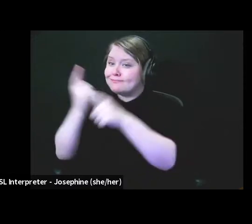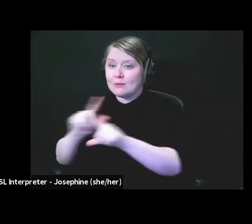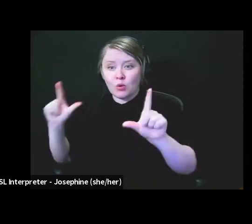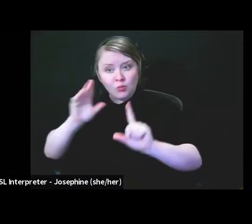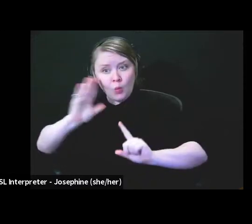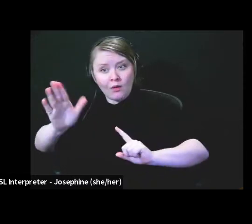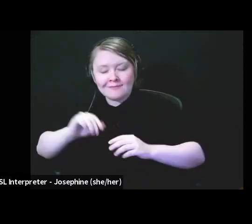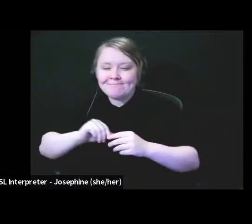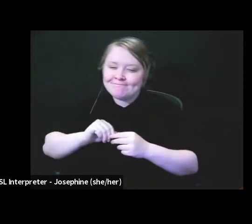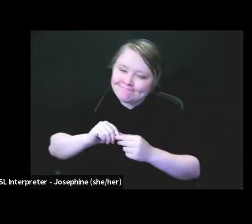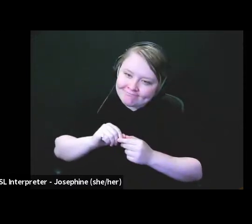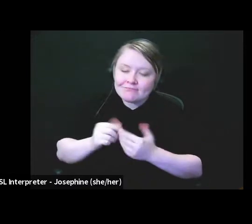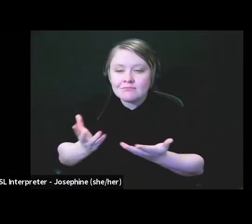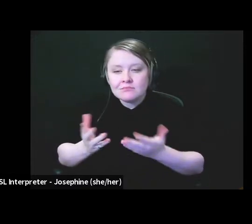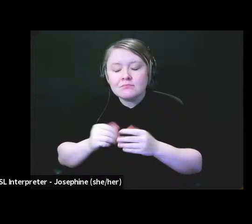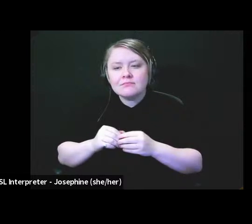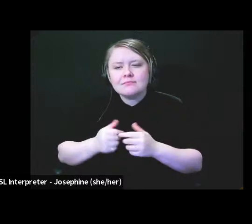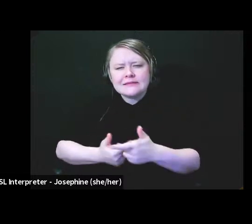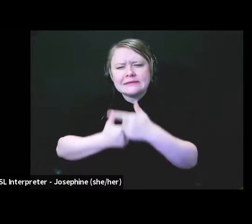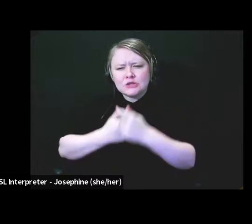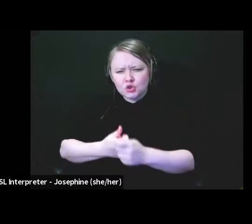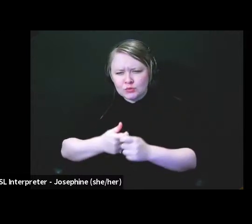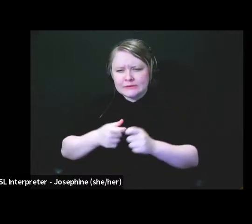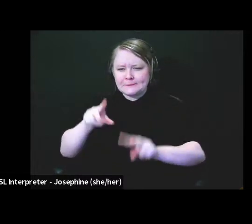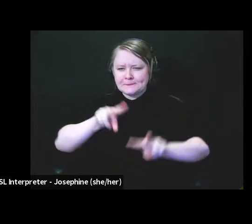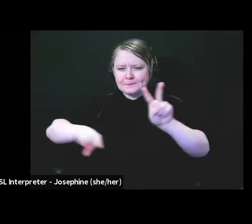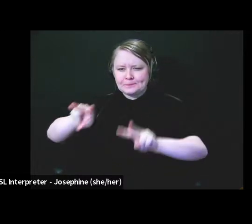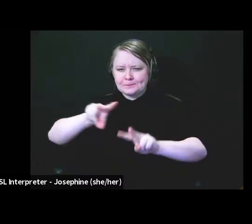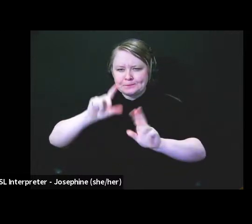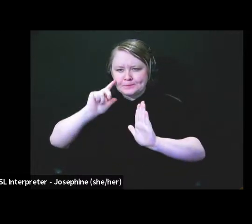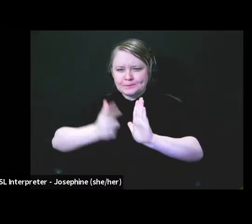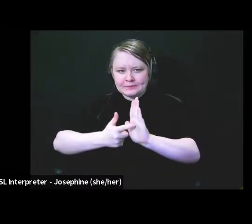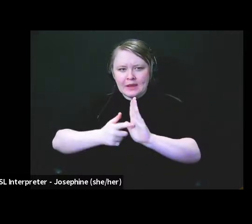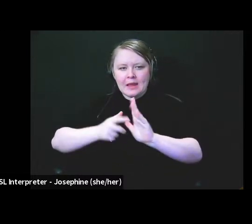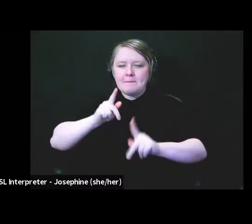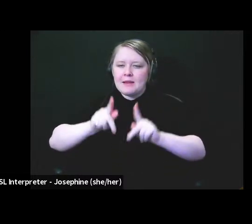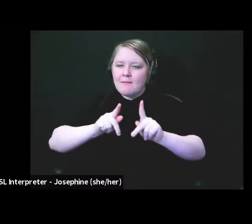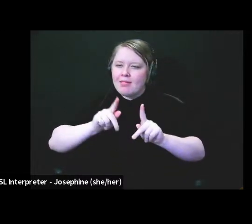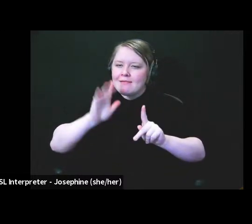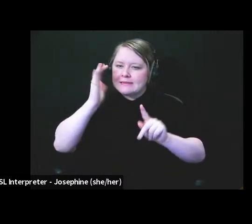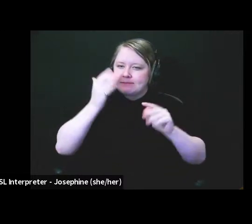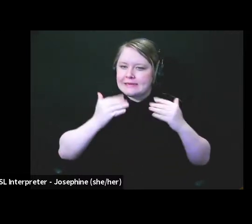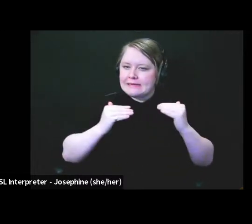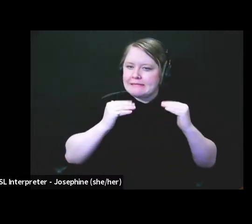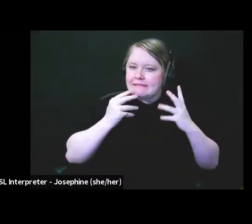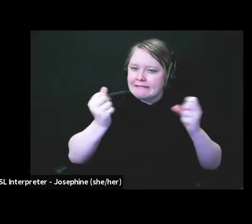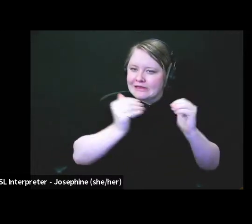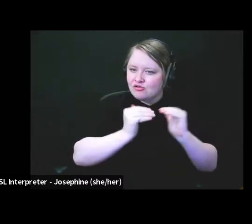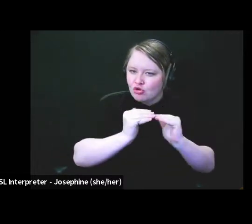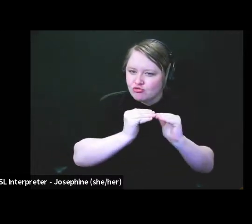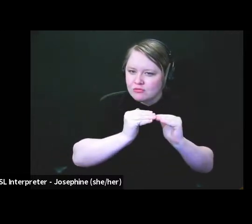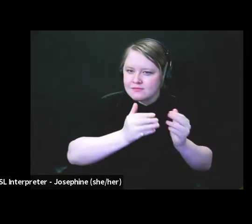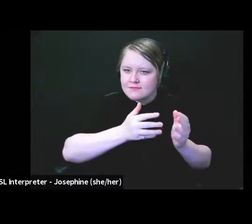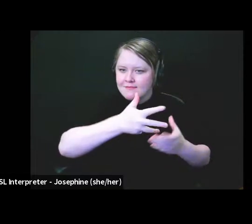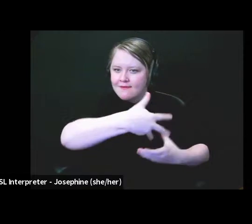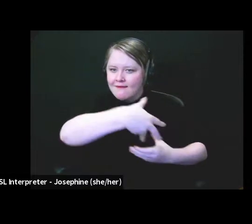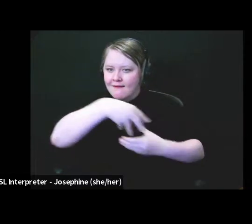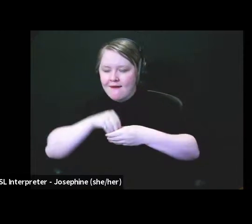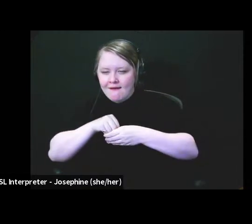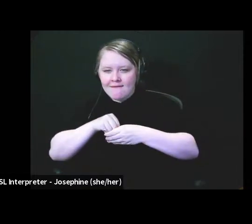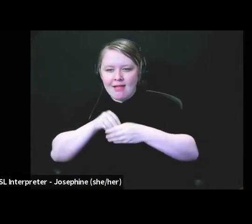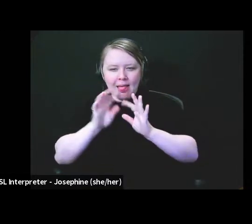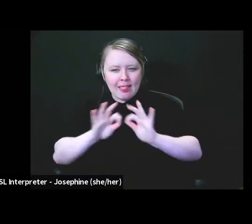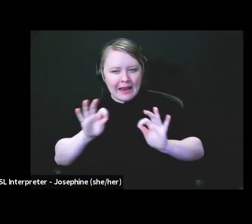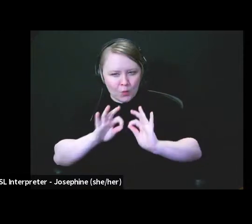to see folks also absorb the language of healing justice now instead of self-care